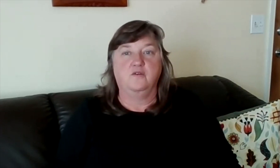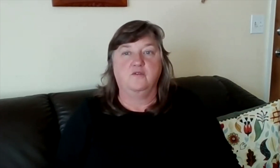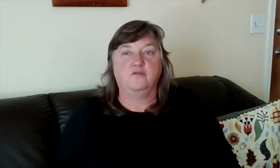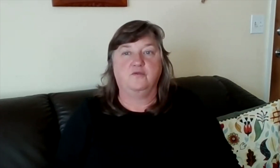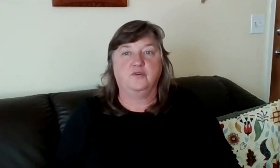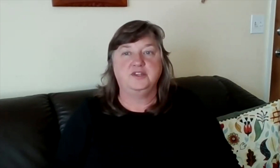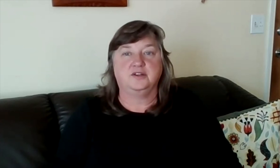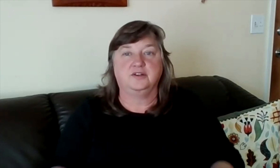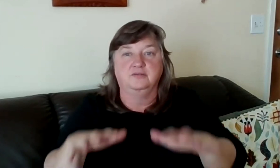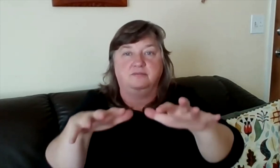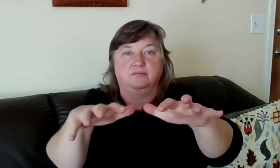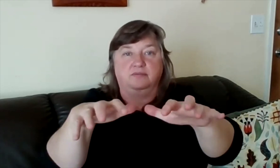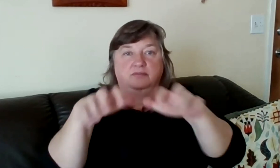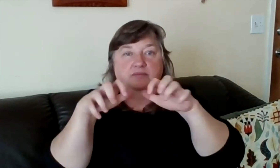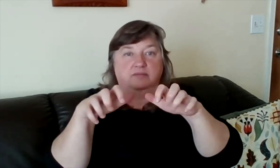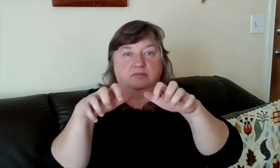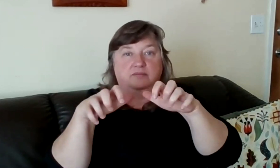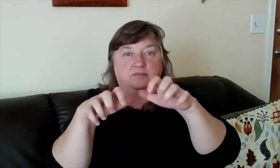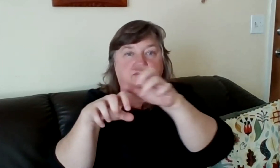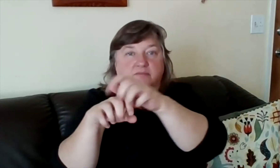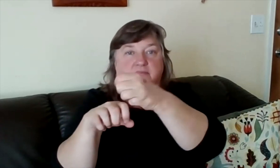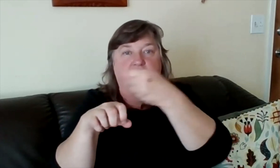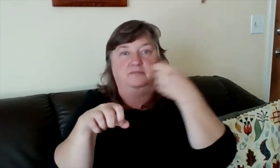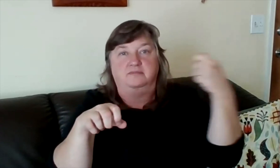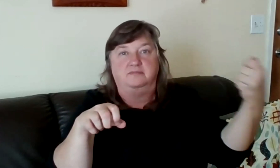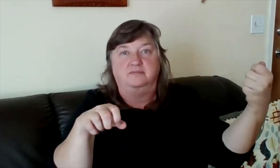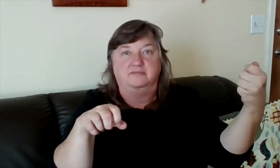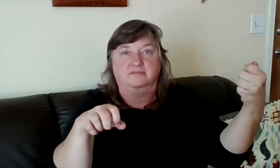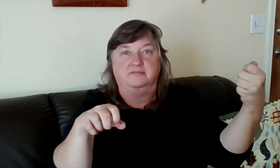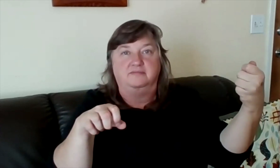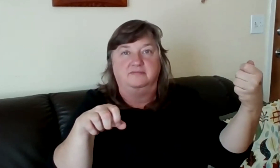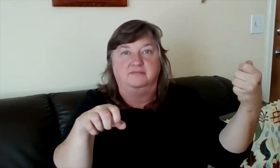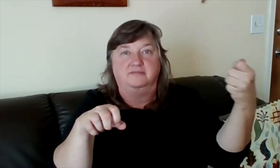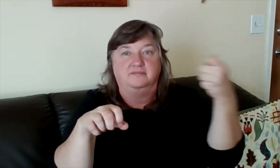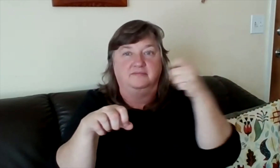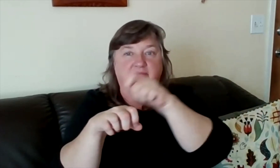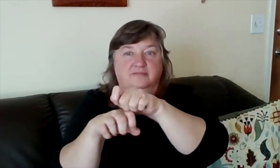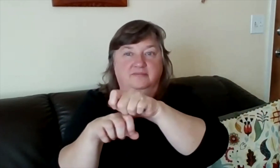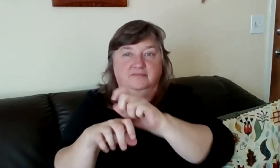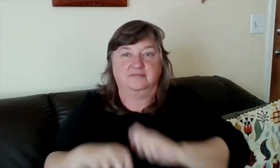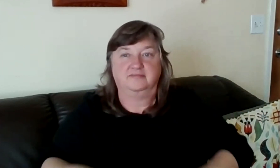Freezer.